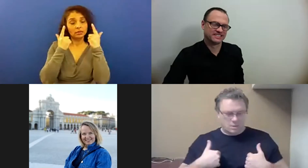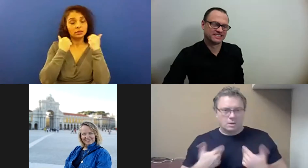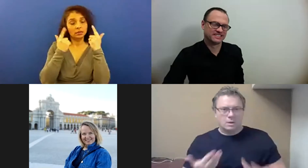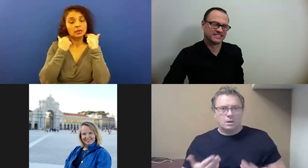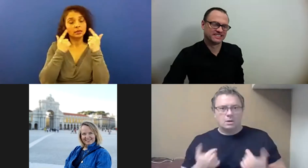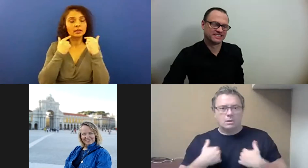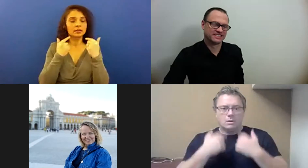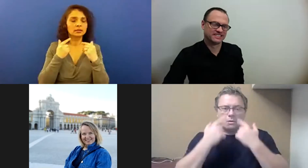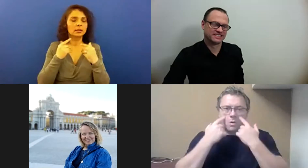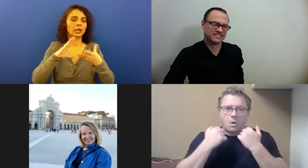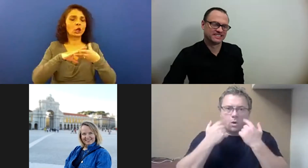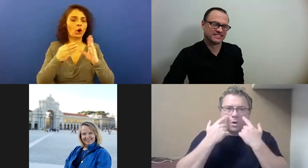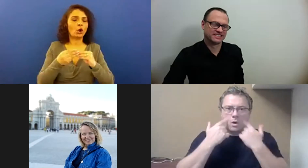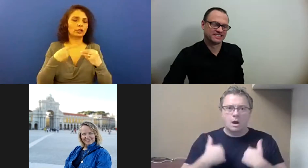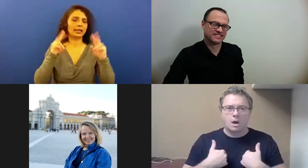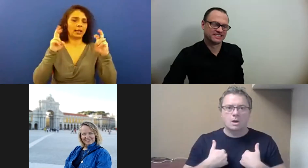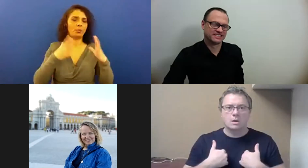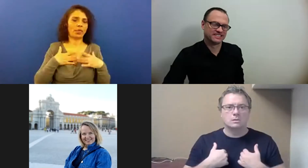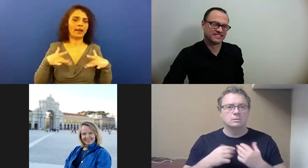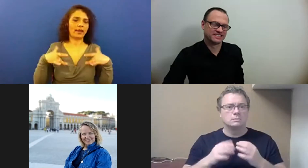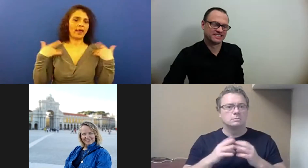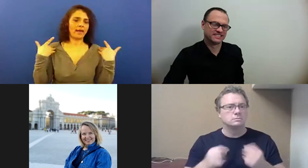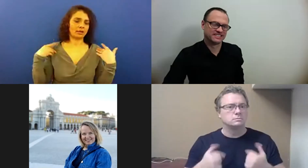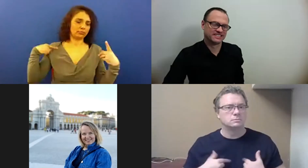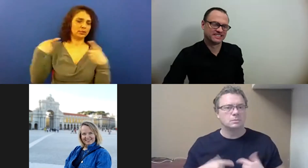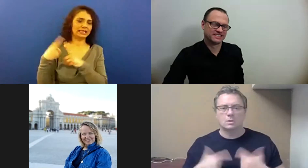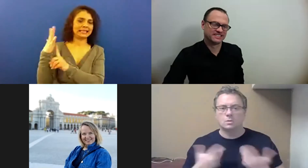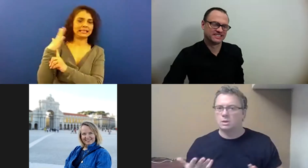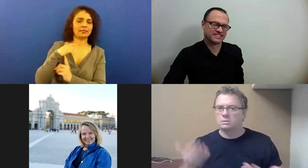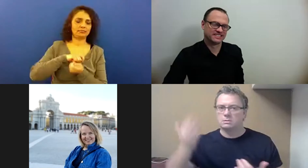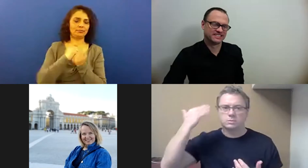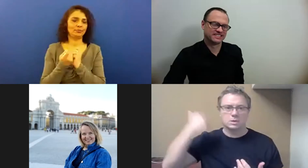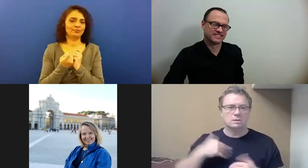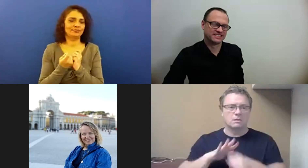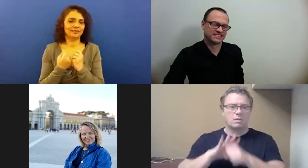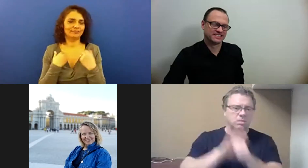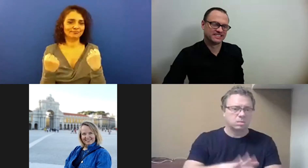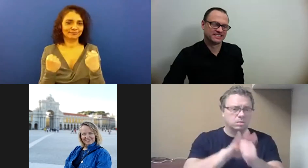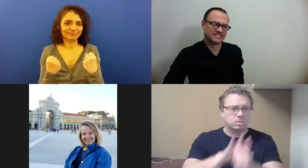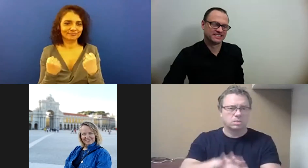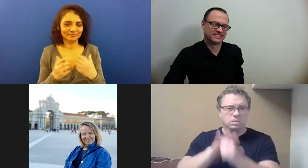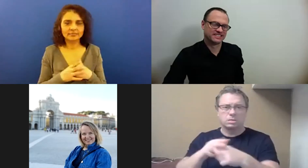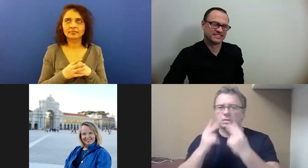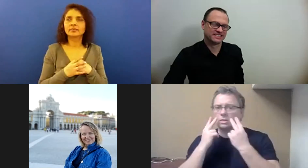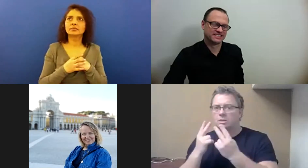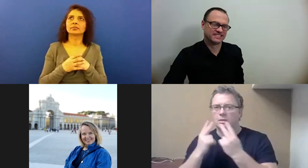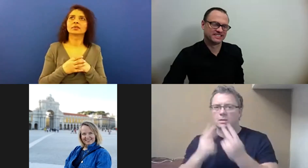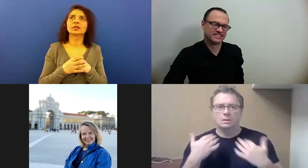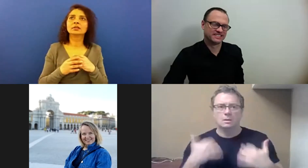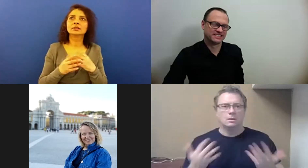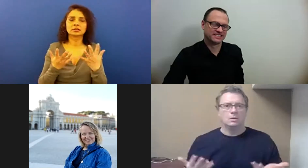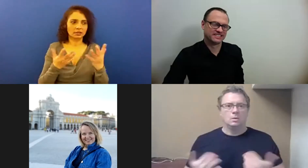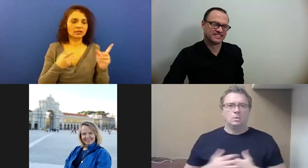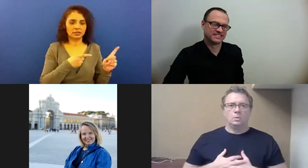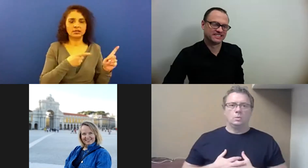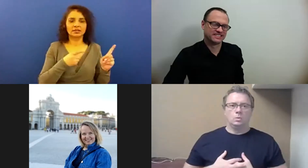story. And I saw my children burst into tears when I heard my life story of discrimination and how I